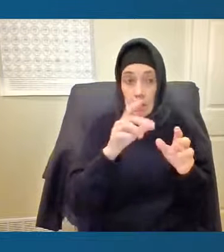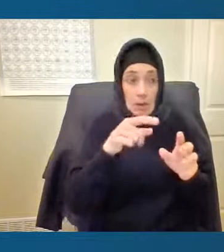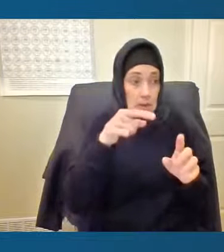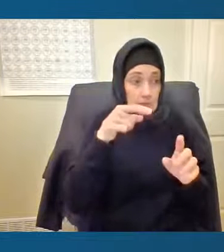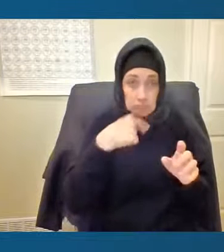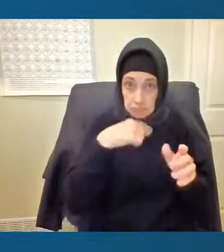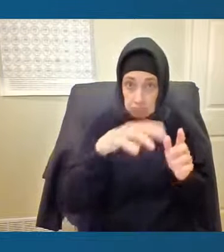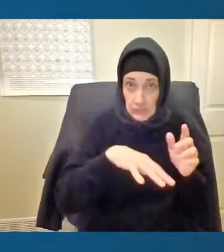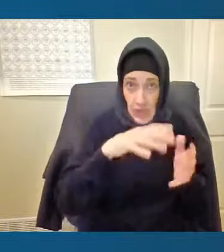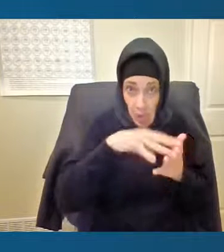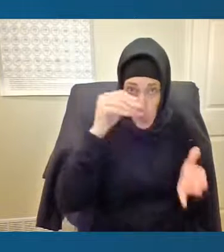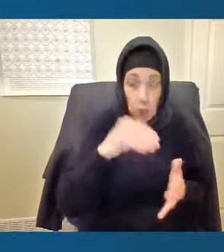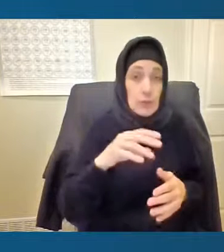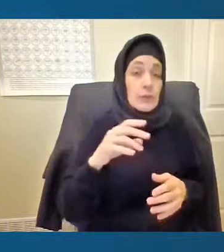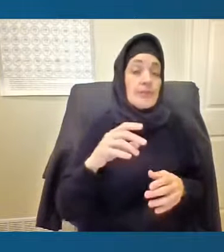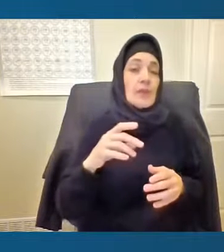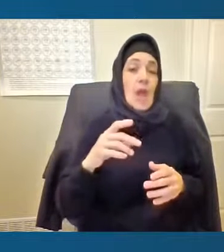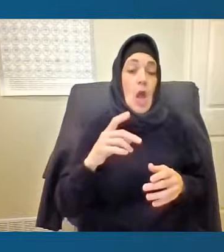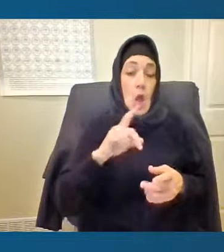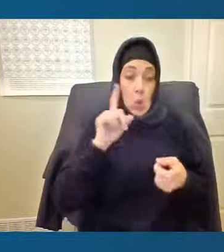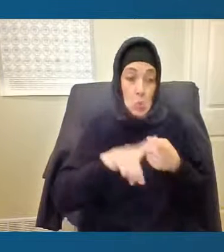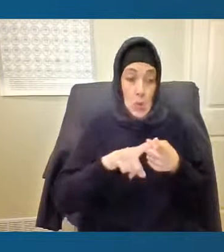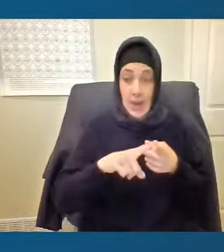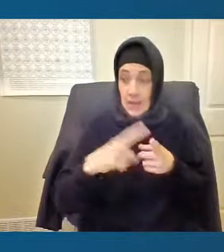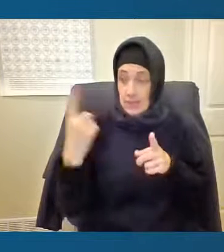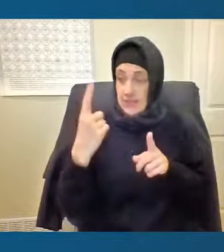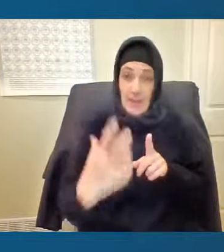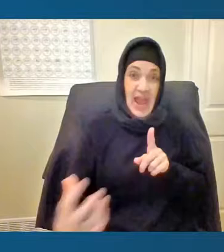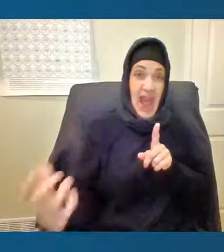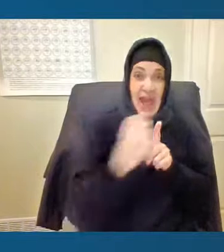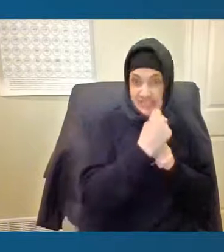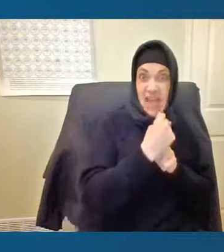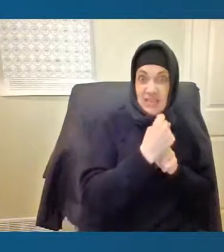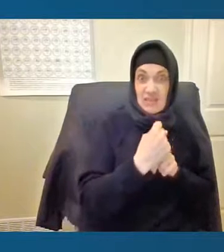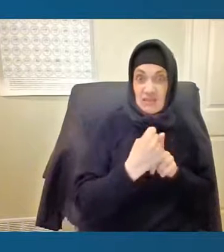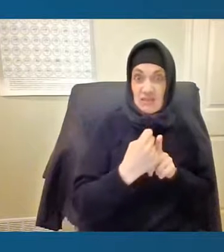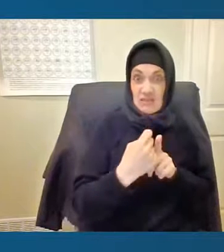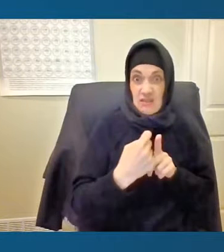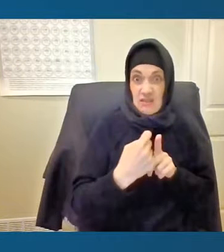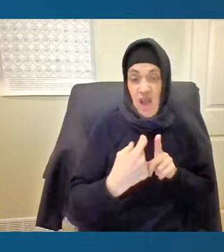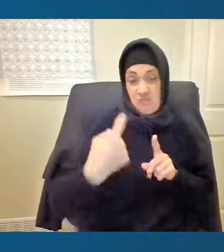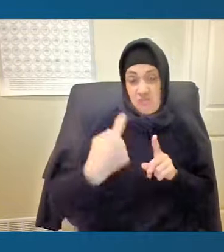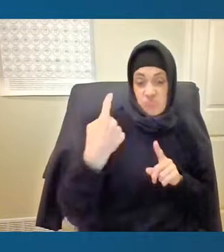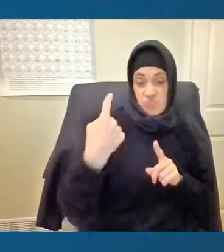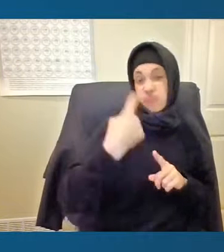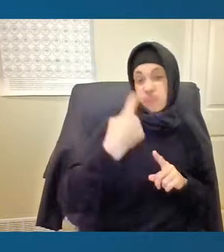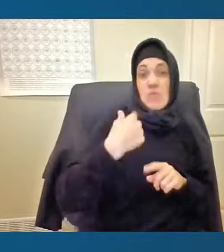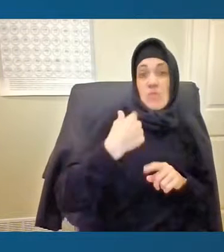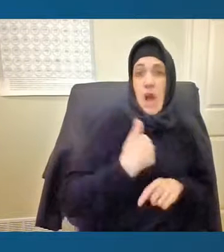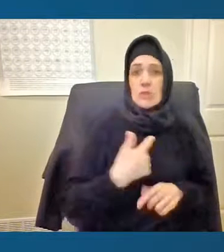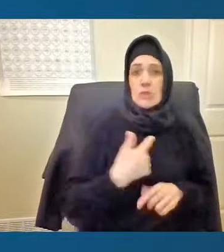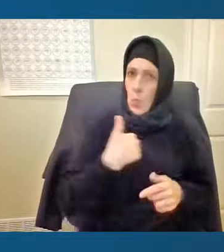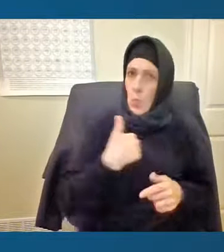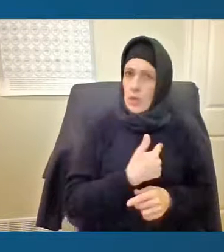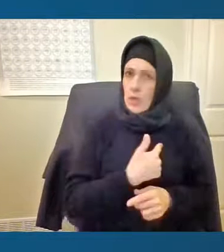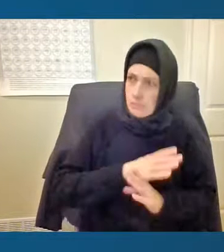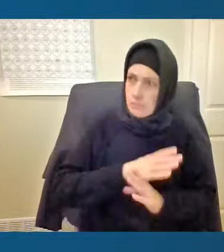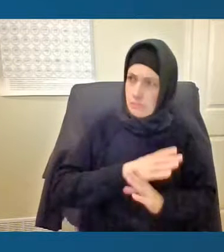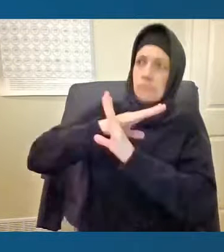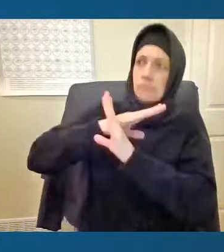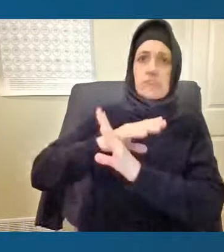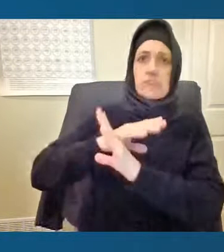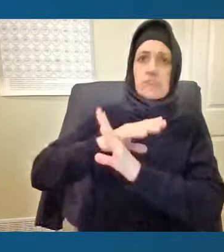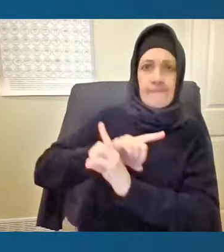whenever we're attacked, there's things that we become defensive. But ideological attacks are similar